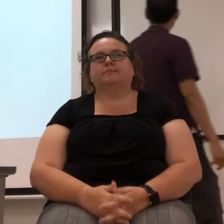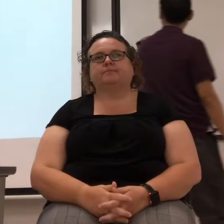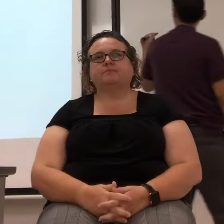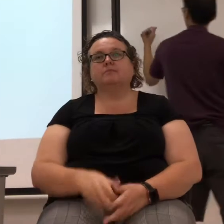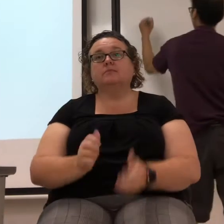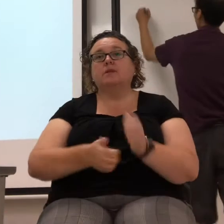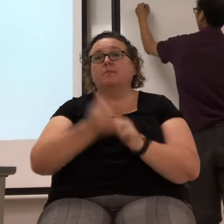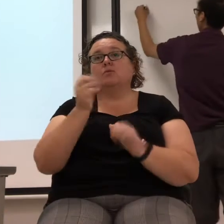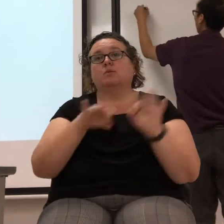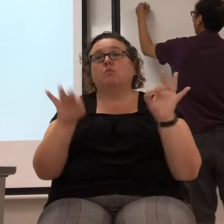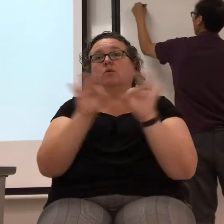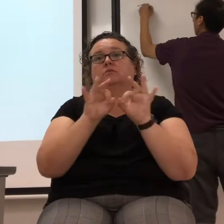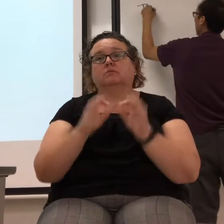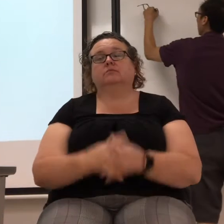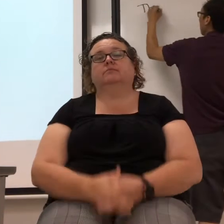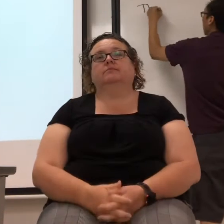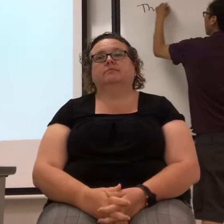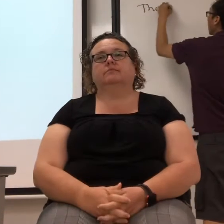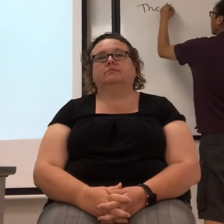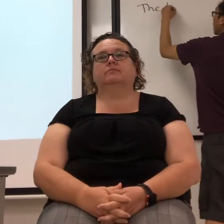That's the most important thing.